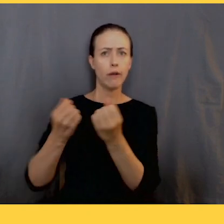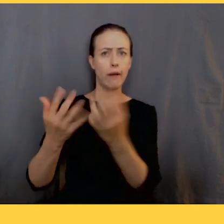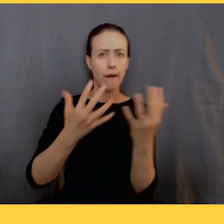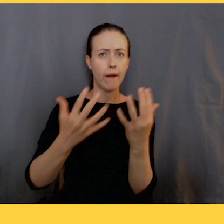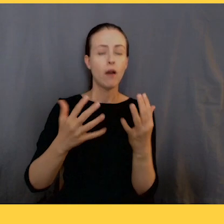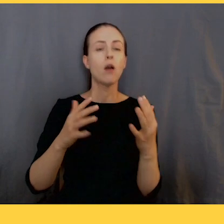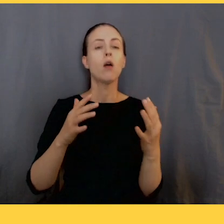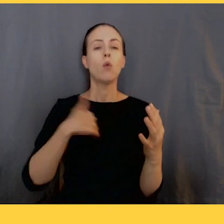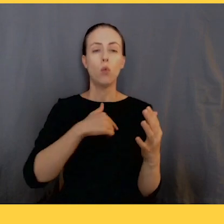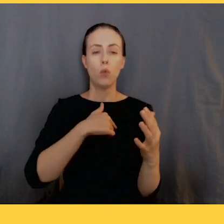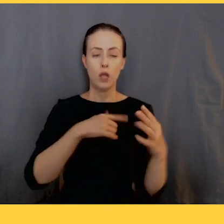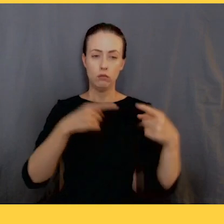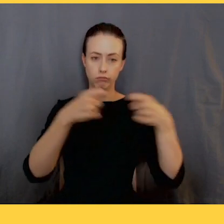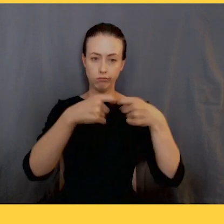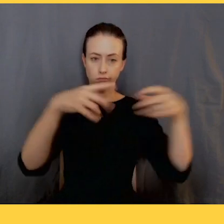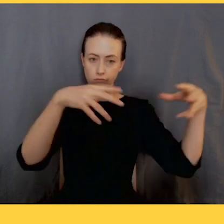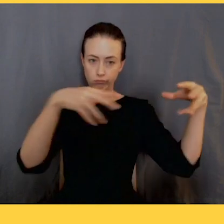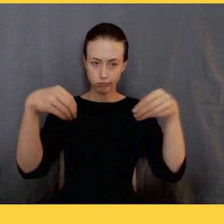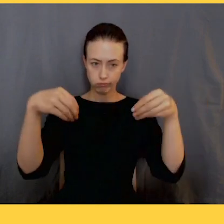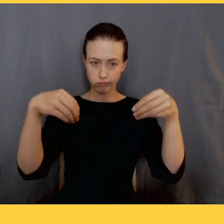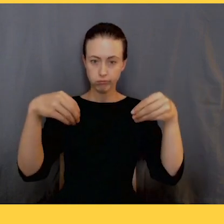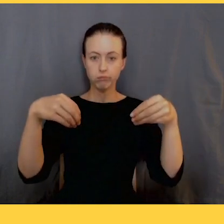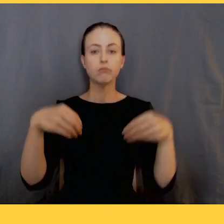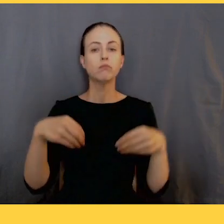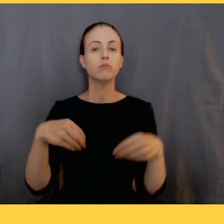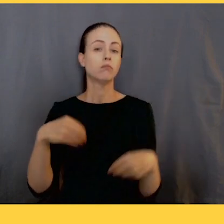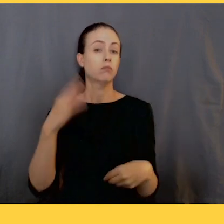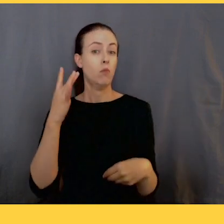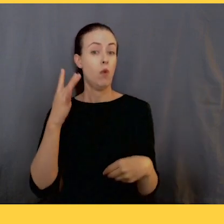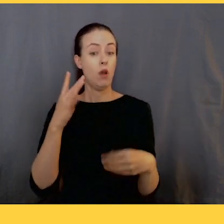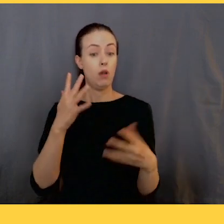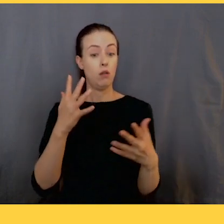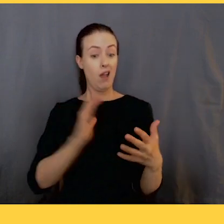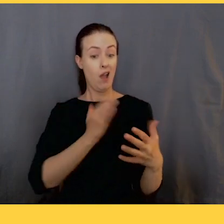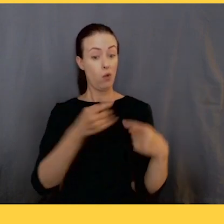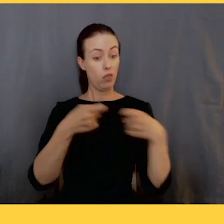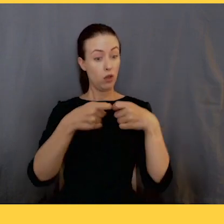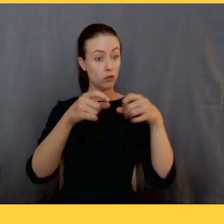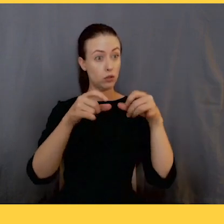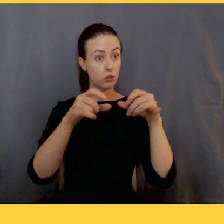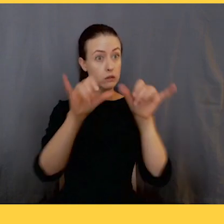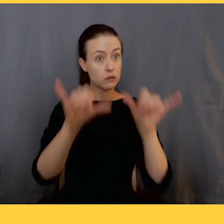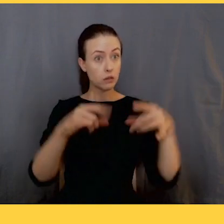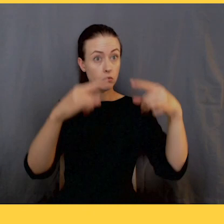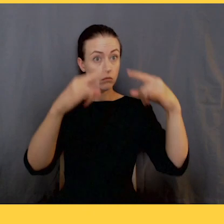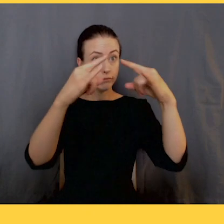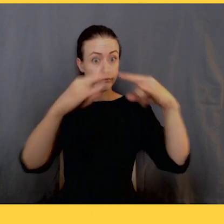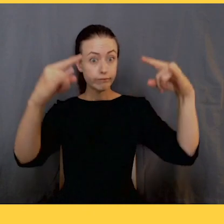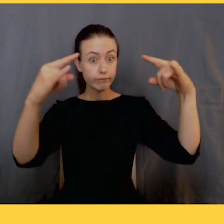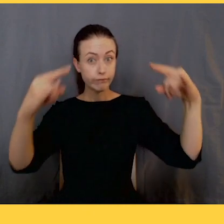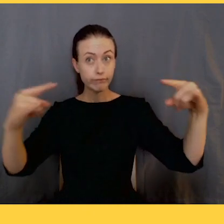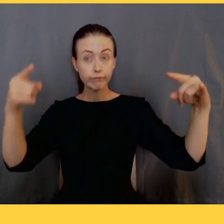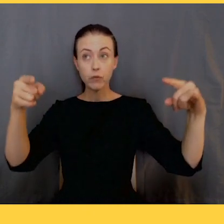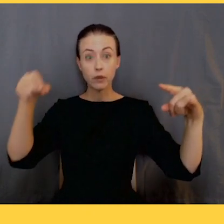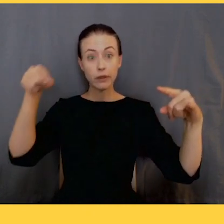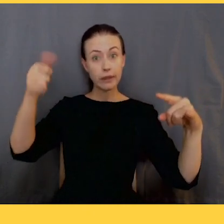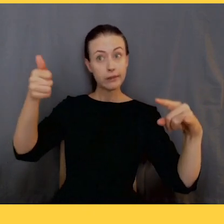and temporarily turn off power to your neighborhood to prevent our electric system from becoming the source of